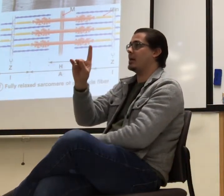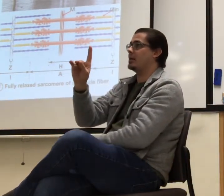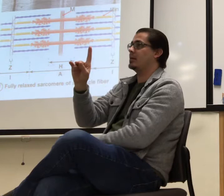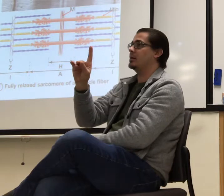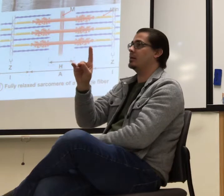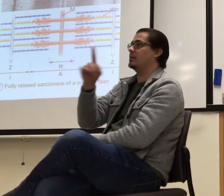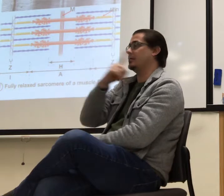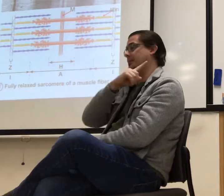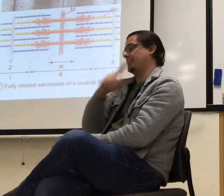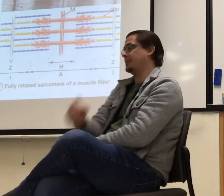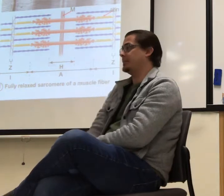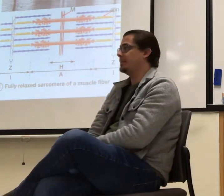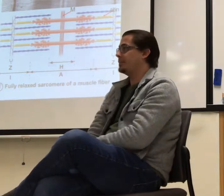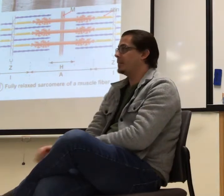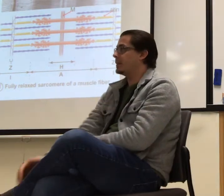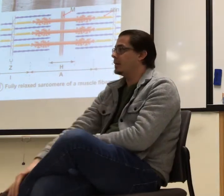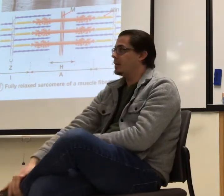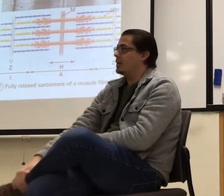Spans